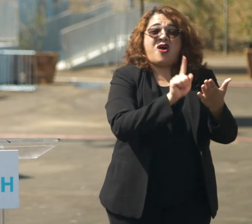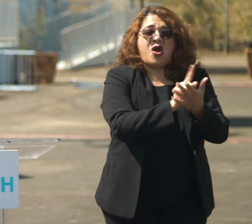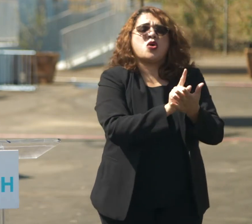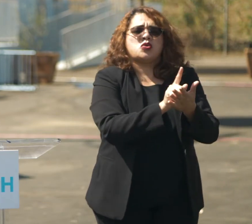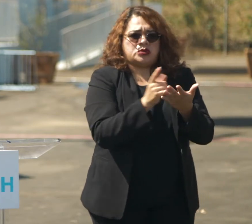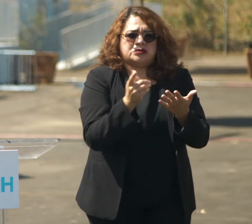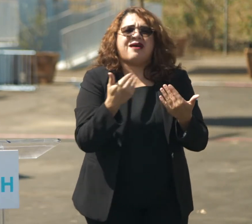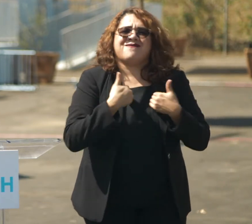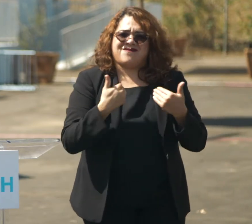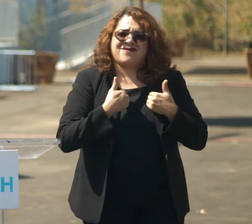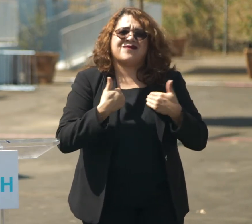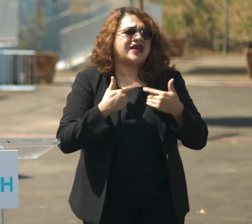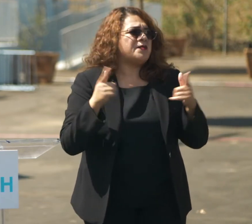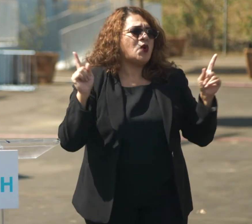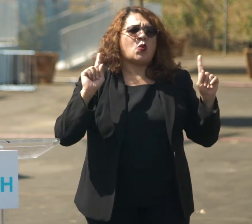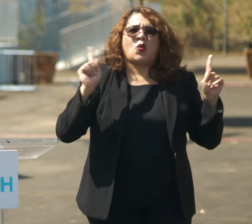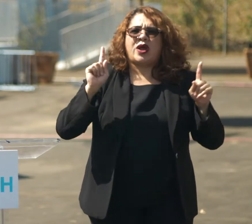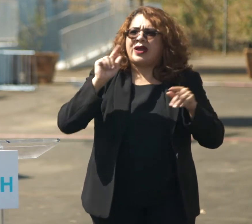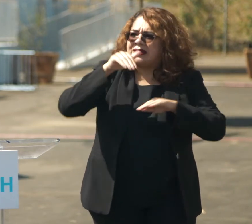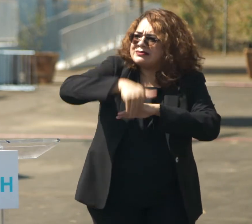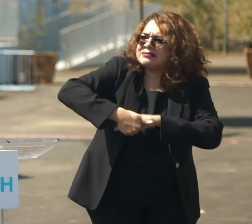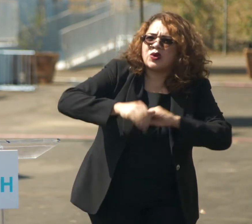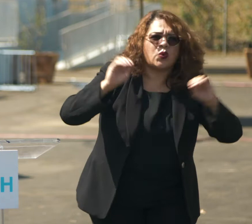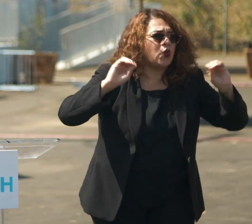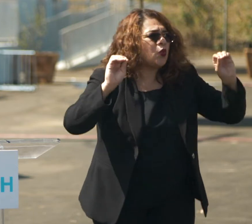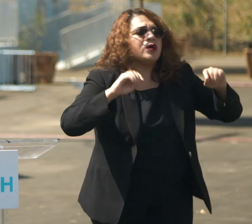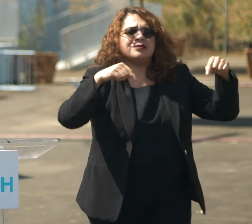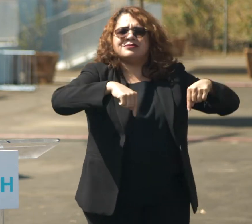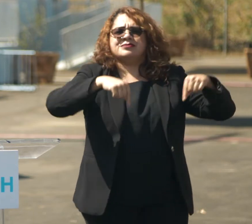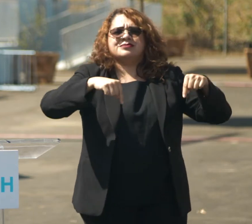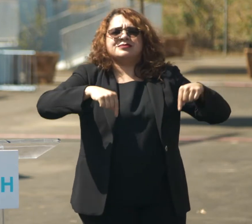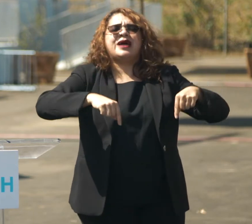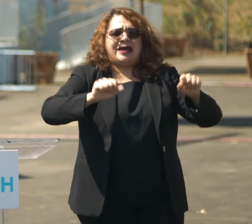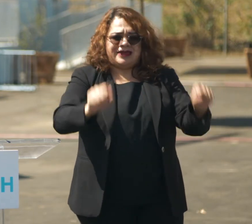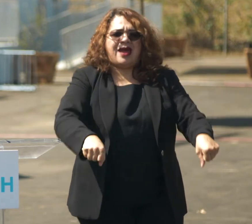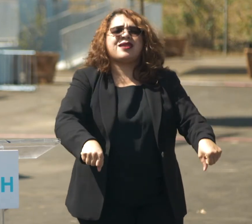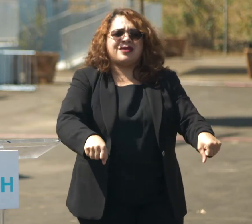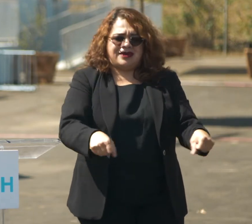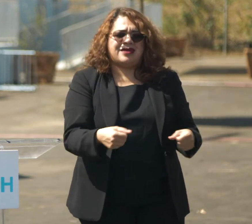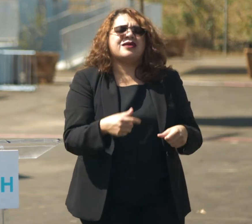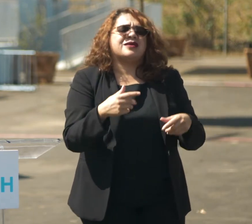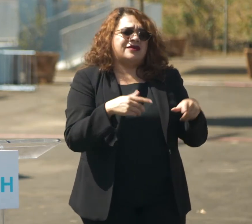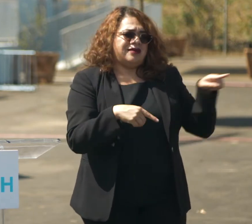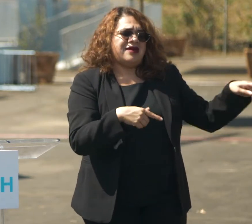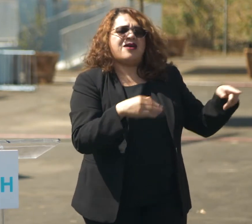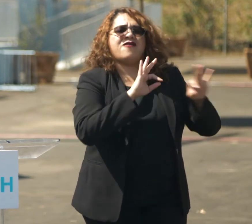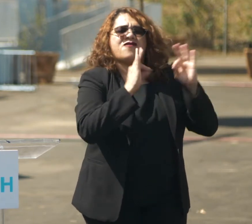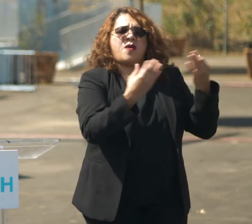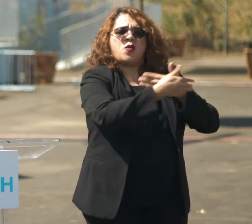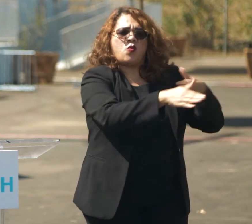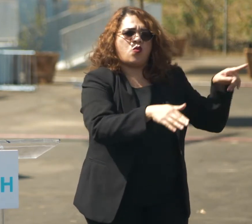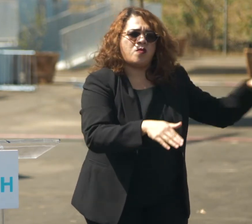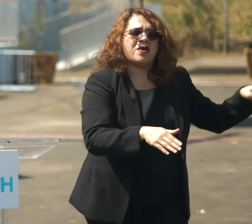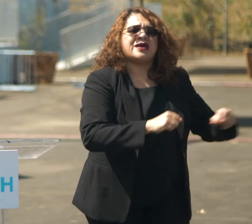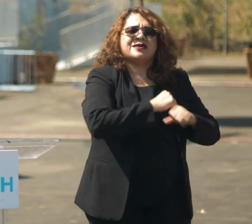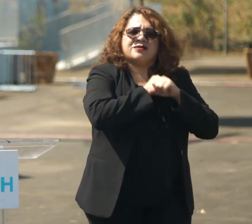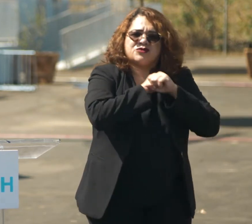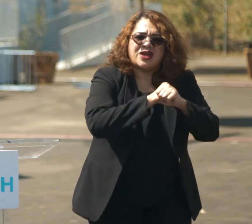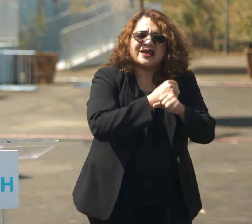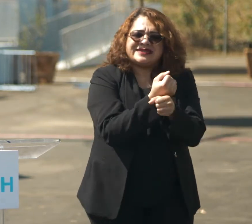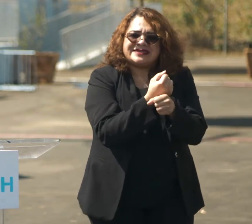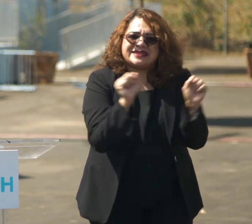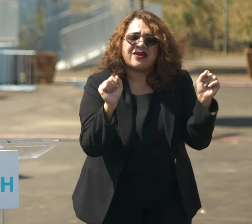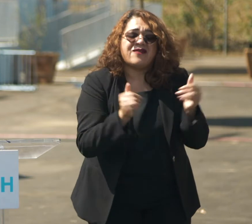is space for them to stay here for the night so that they are safe, they're protected, and then we can help them out